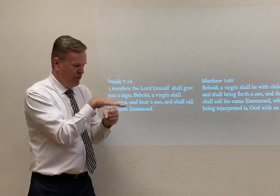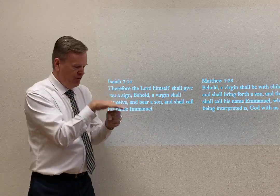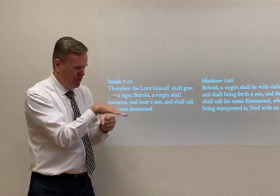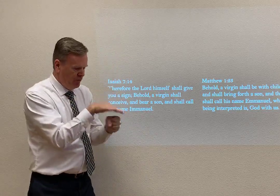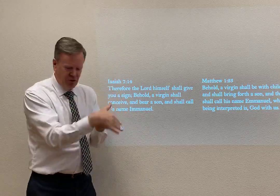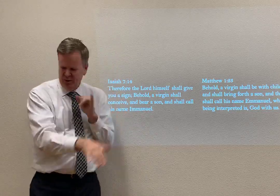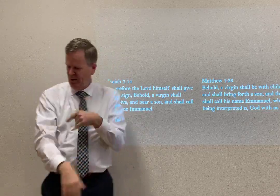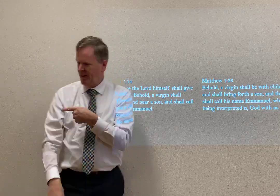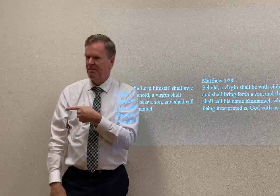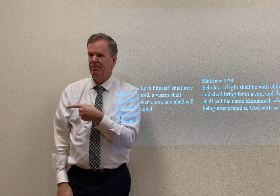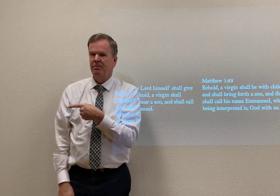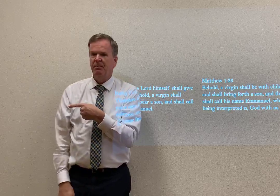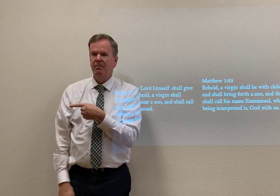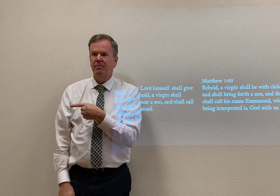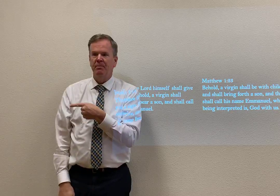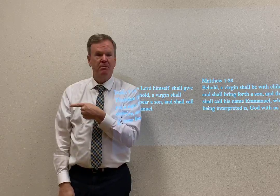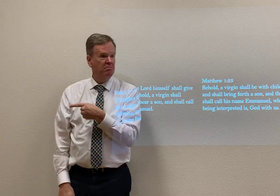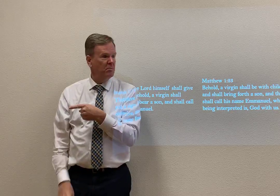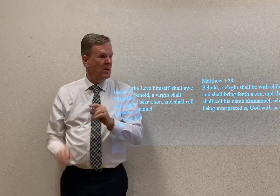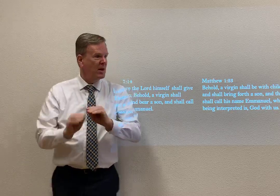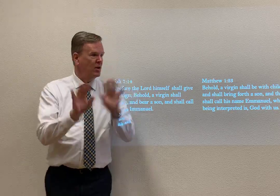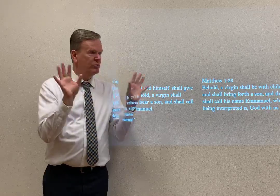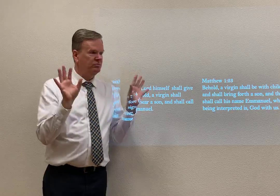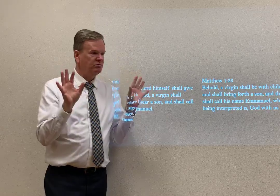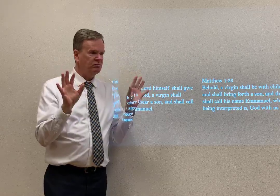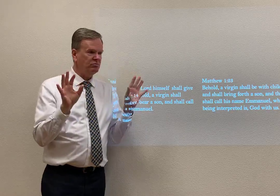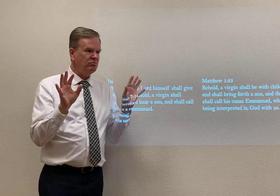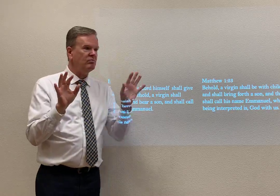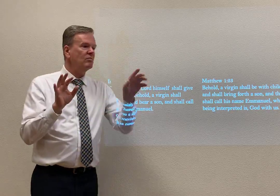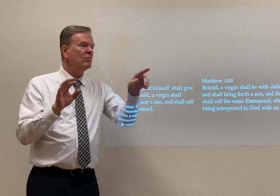the Old Testament oftentimes prophesies